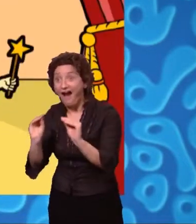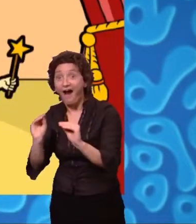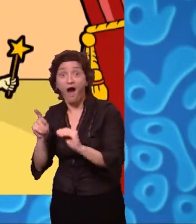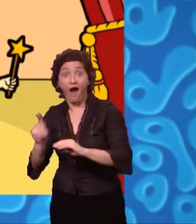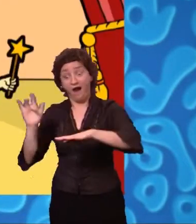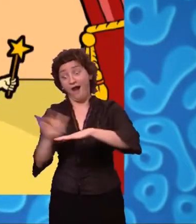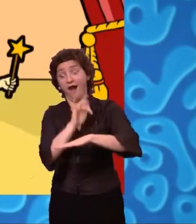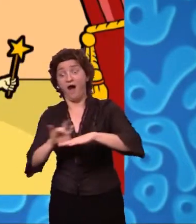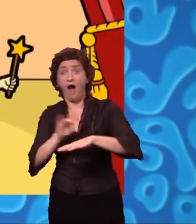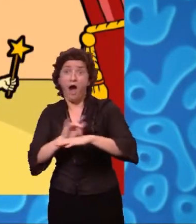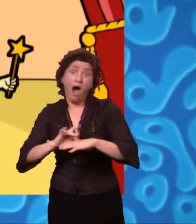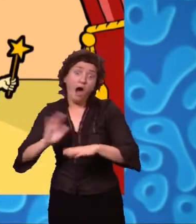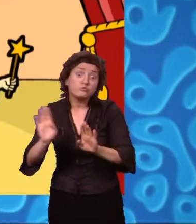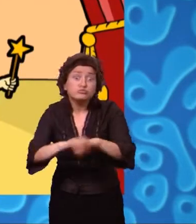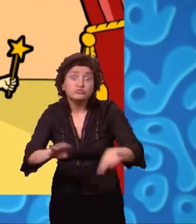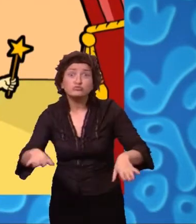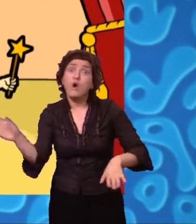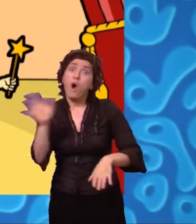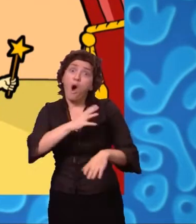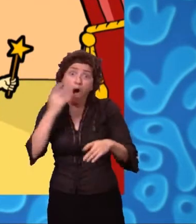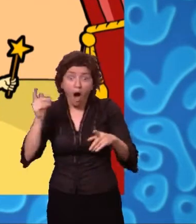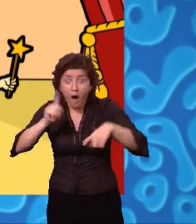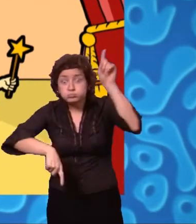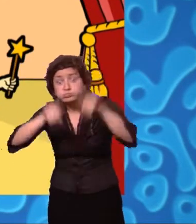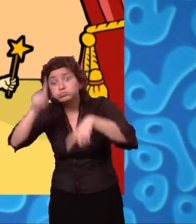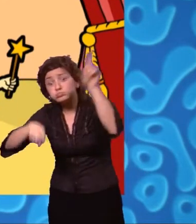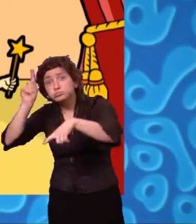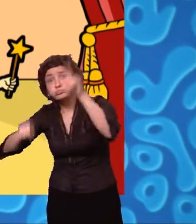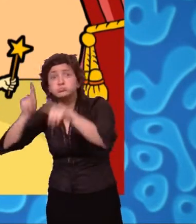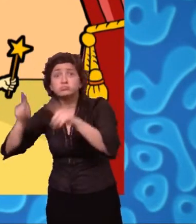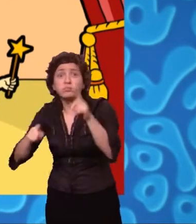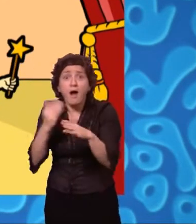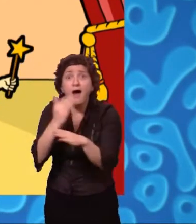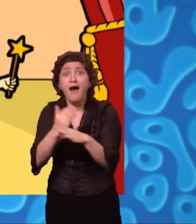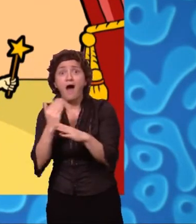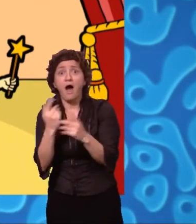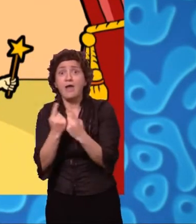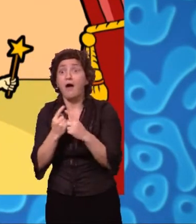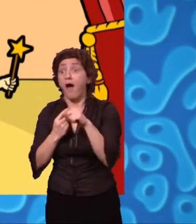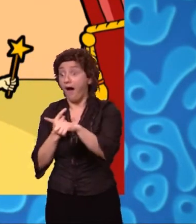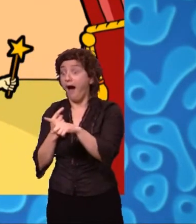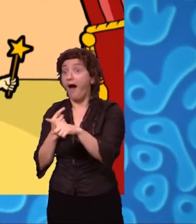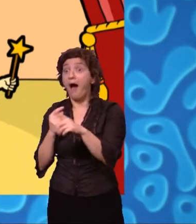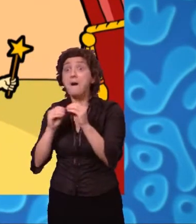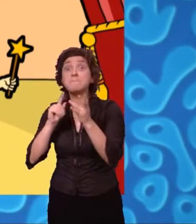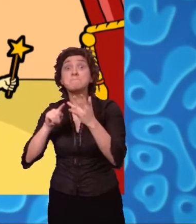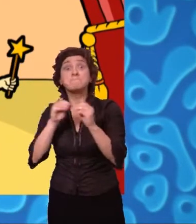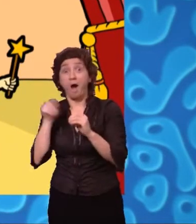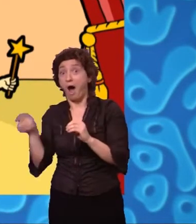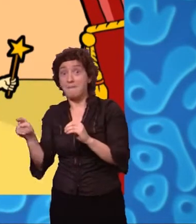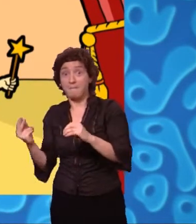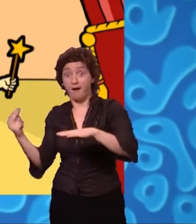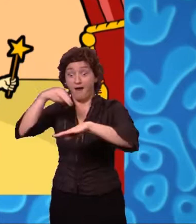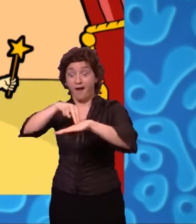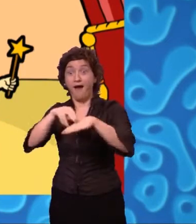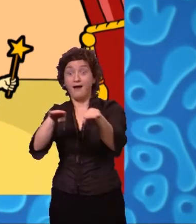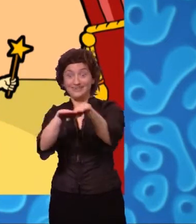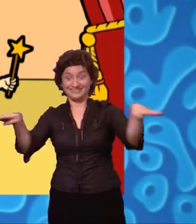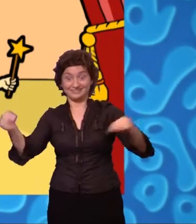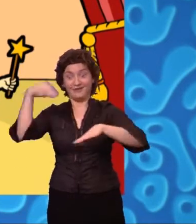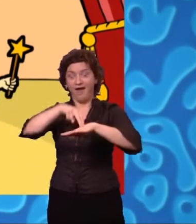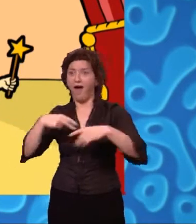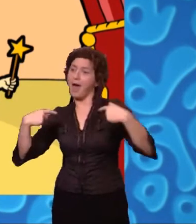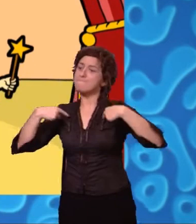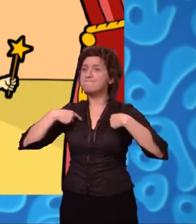turn, only Bob came on stage. I am Bob the Fantastic, said Bob. And